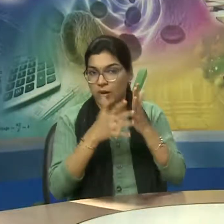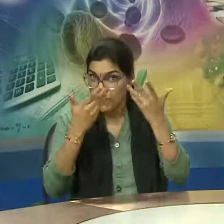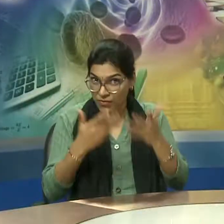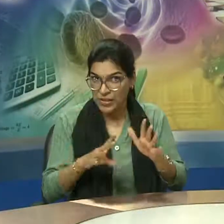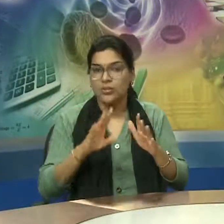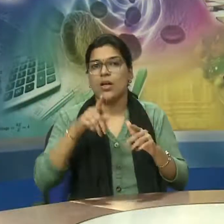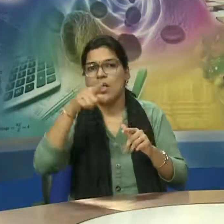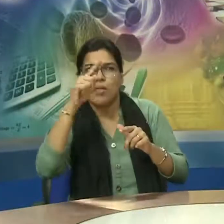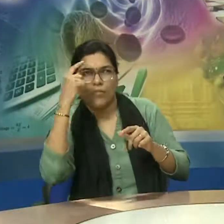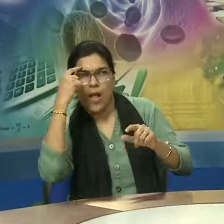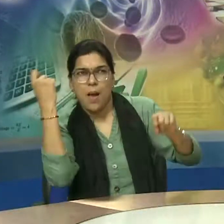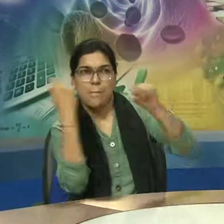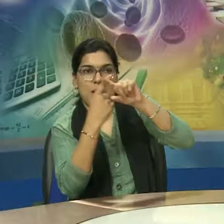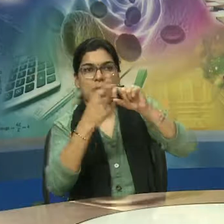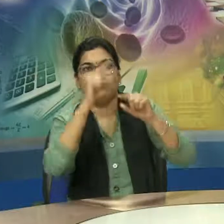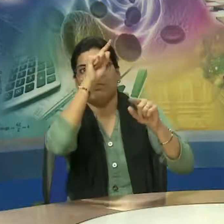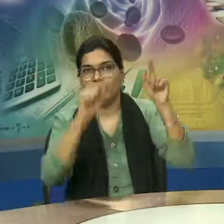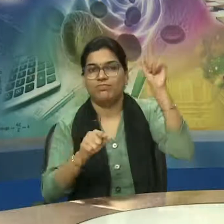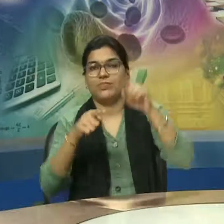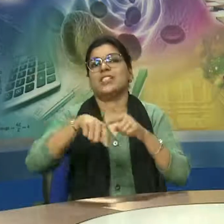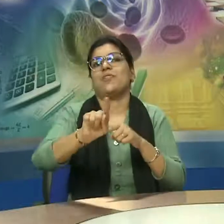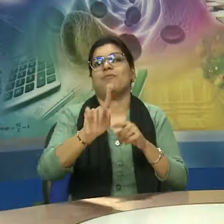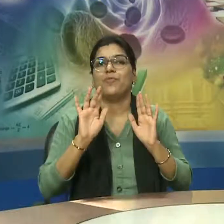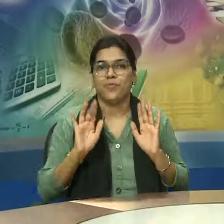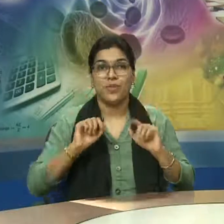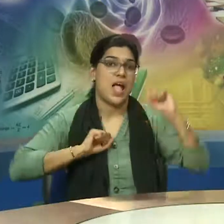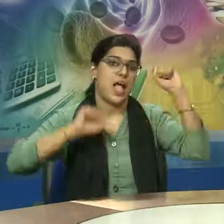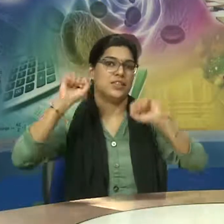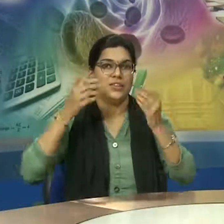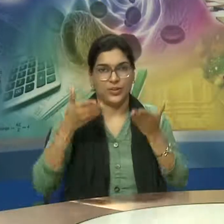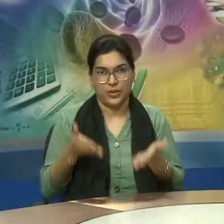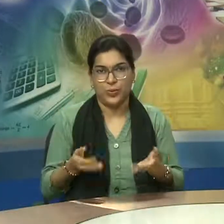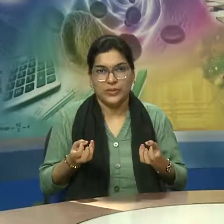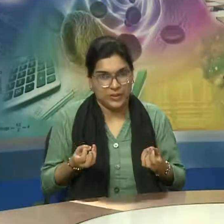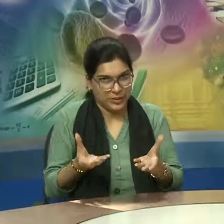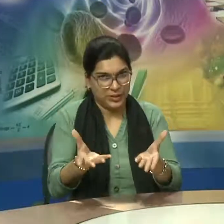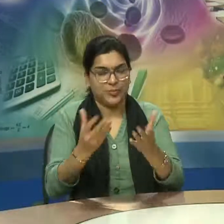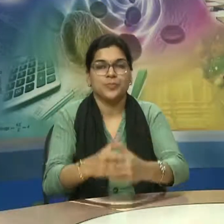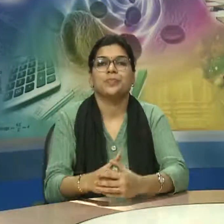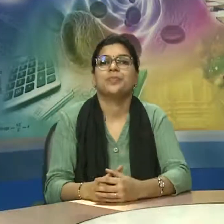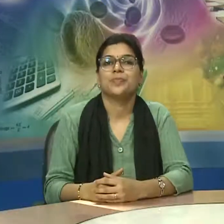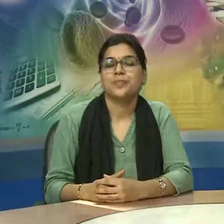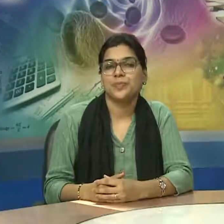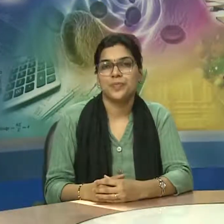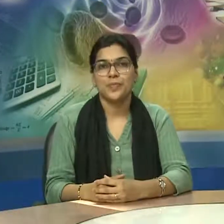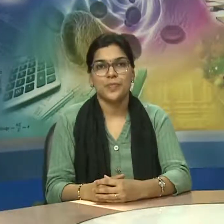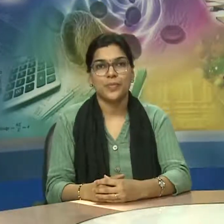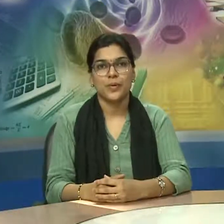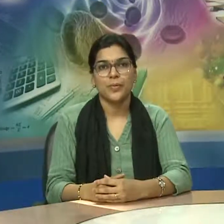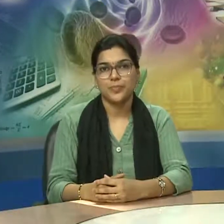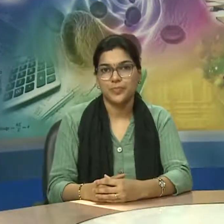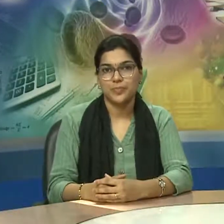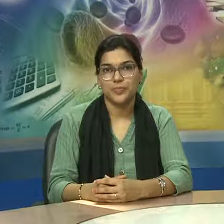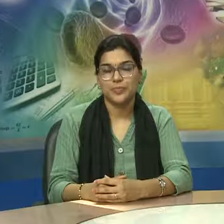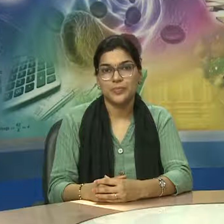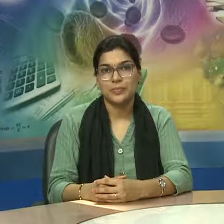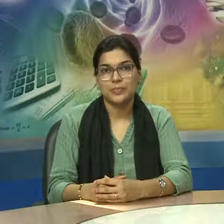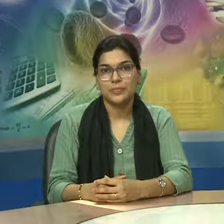There are phrases based on your understanding of the poem. Match the following expression phrases with